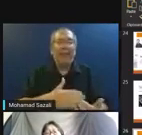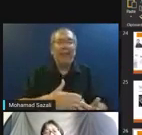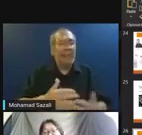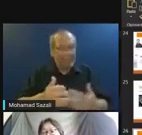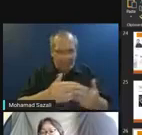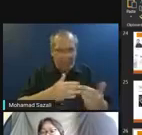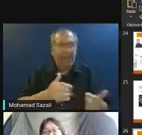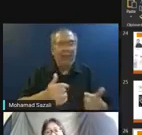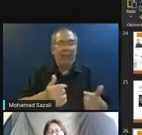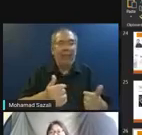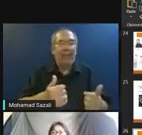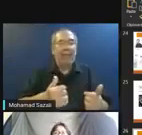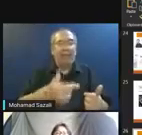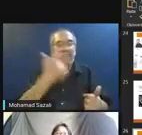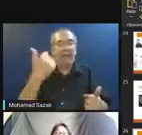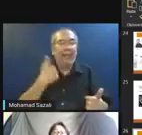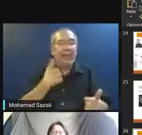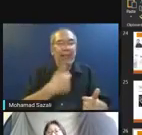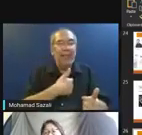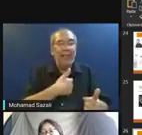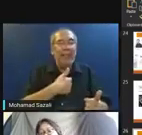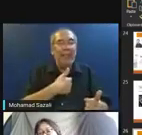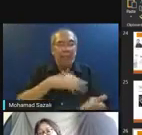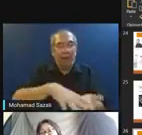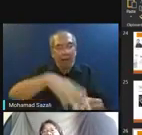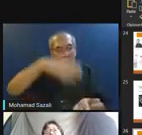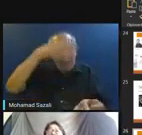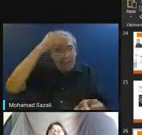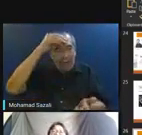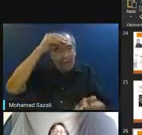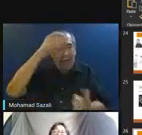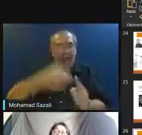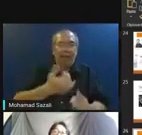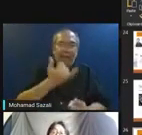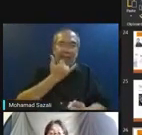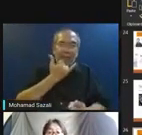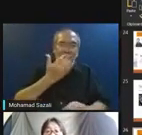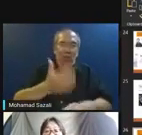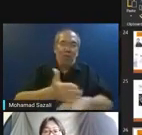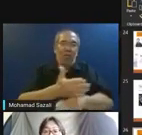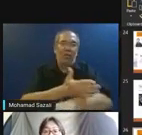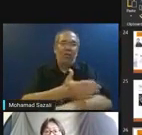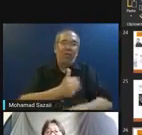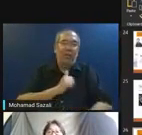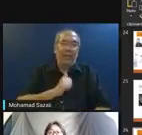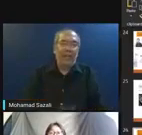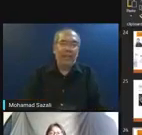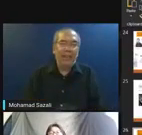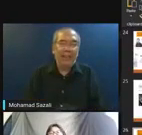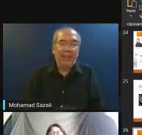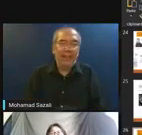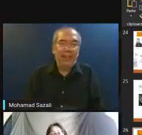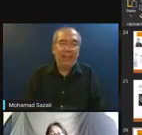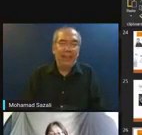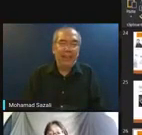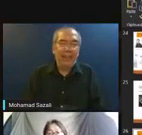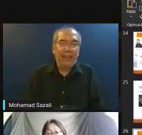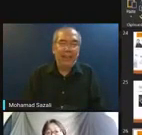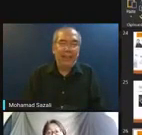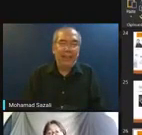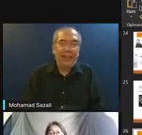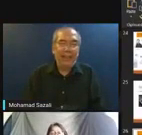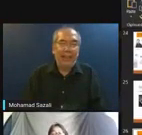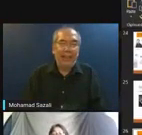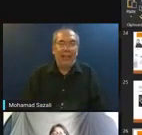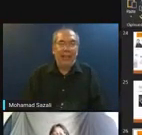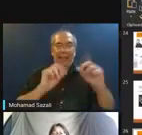Don't worry if it's wrong sign, you sign wrongly or incorrect. It's a part of learning process. We all learn from mistakes. That's